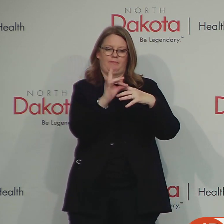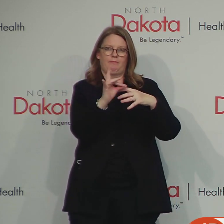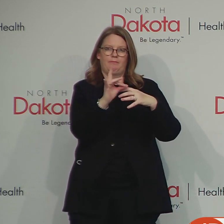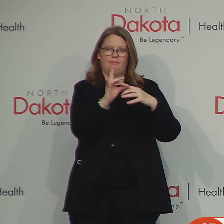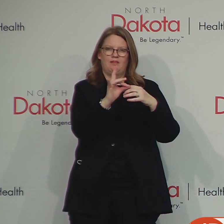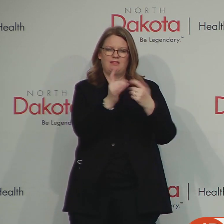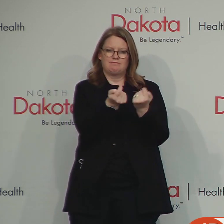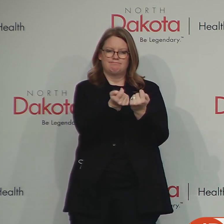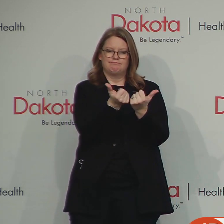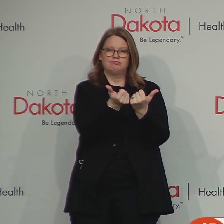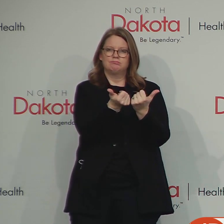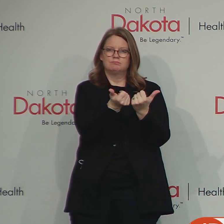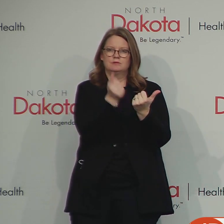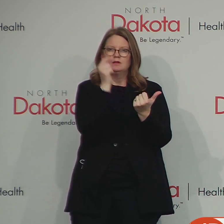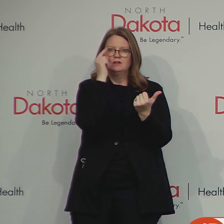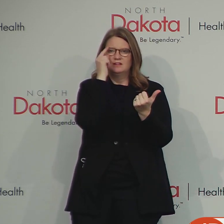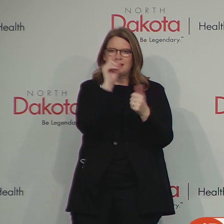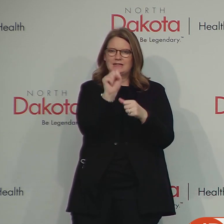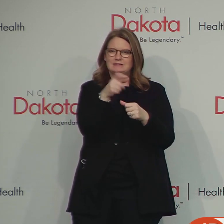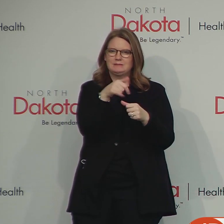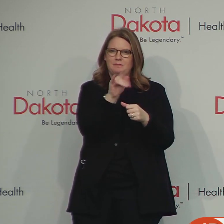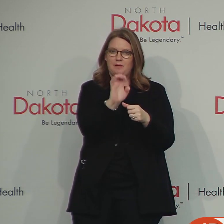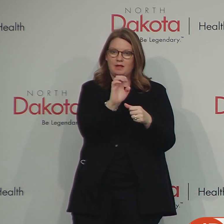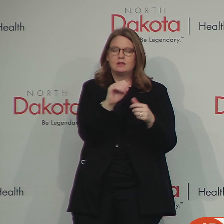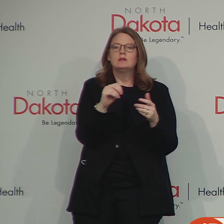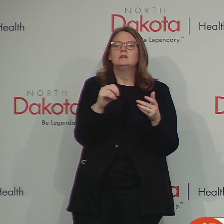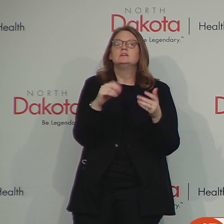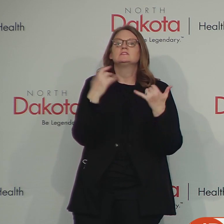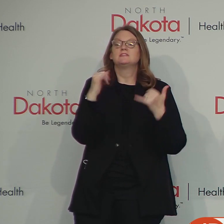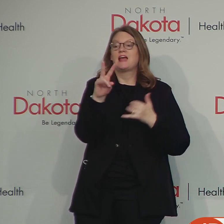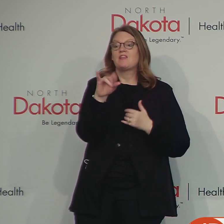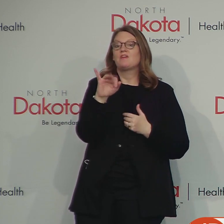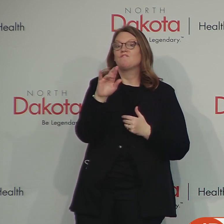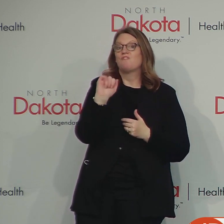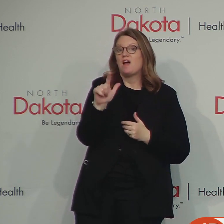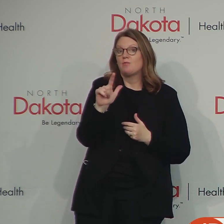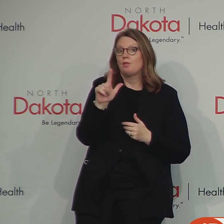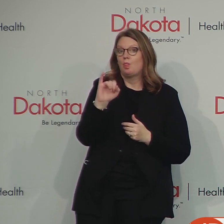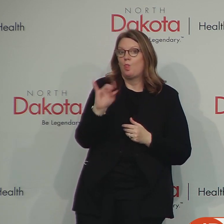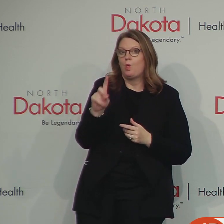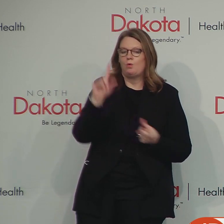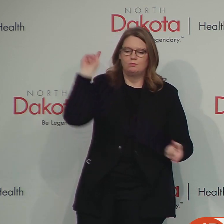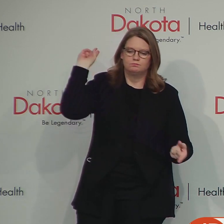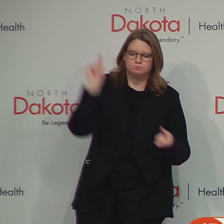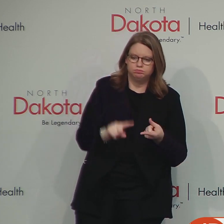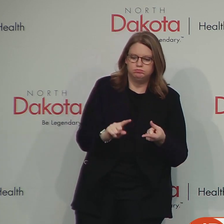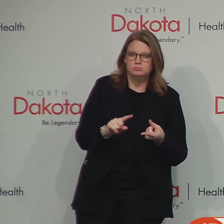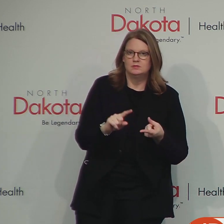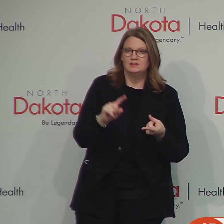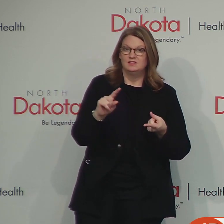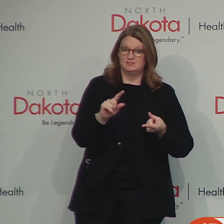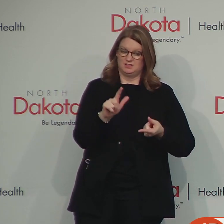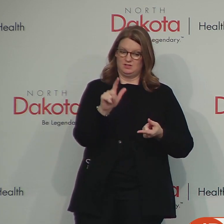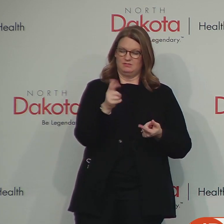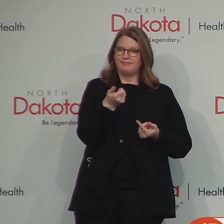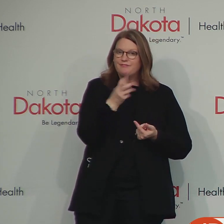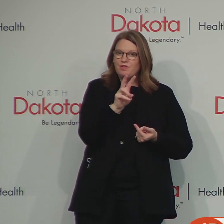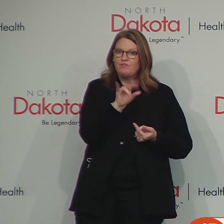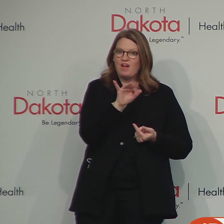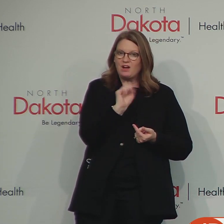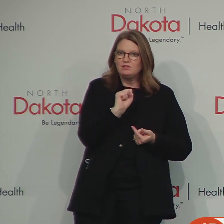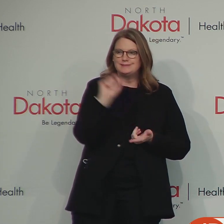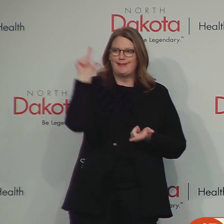system. These can dramatically reduce the viral load in the body. Less virus, less